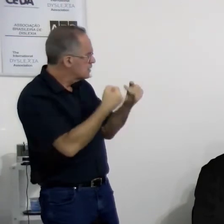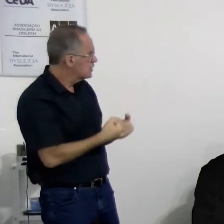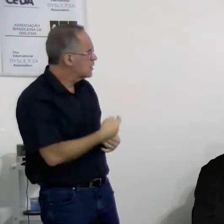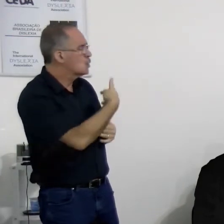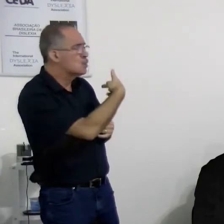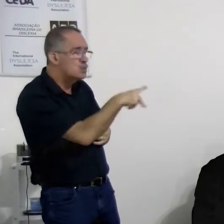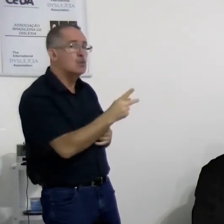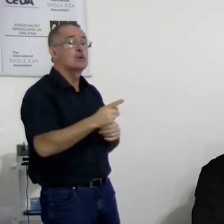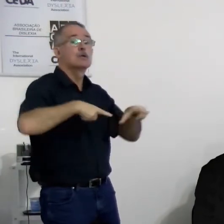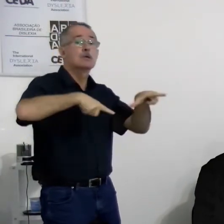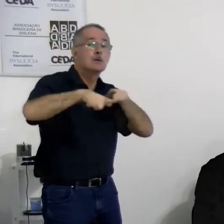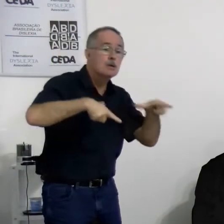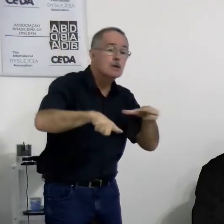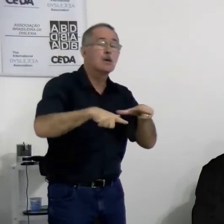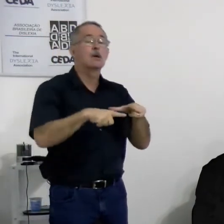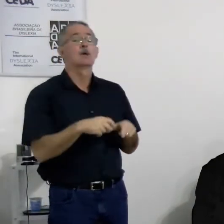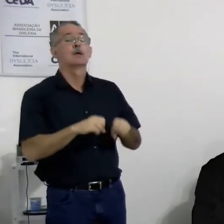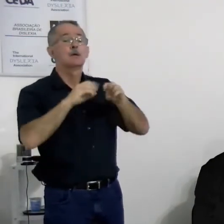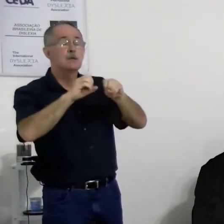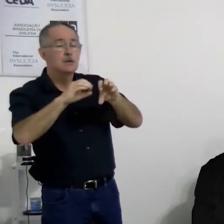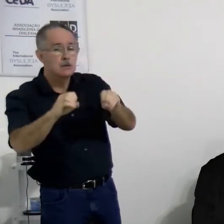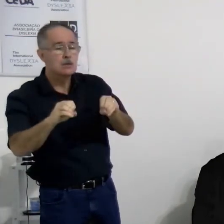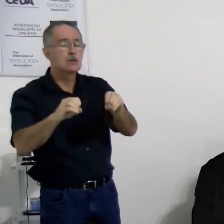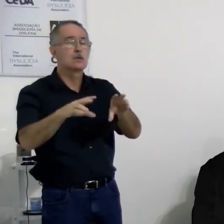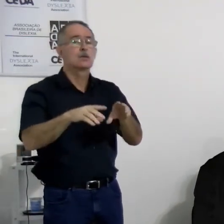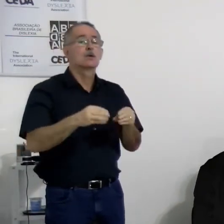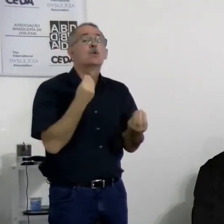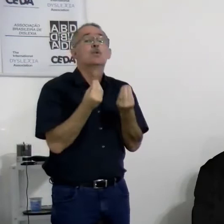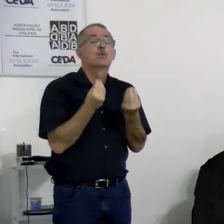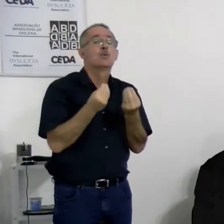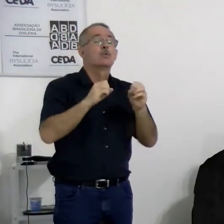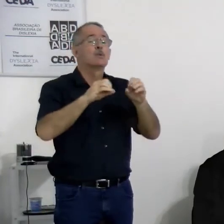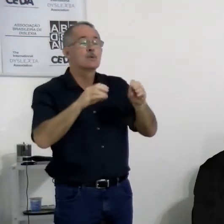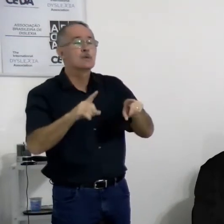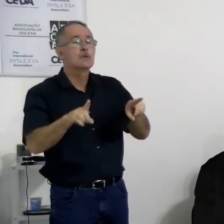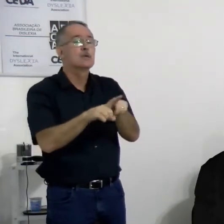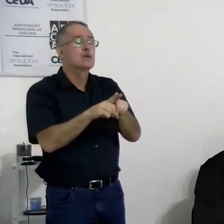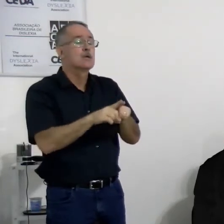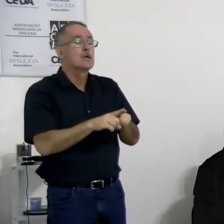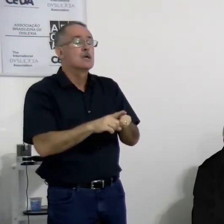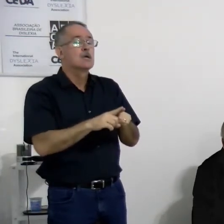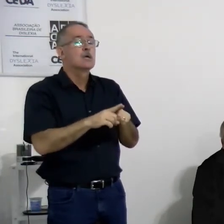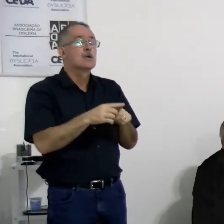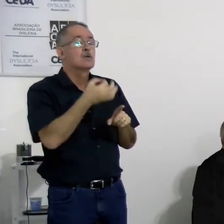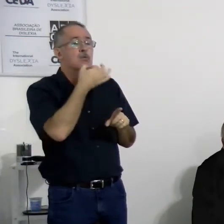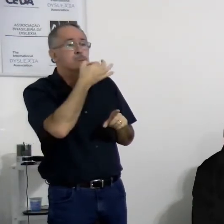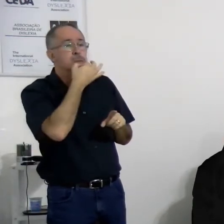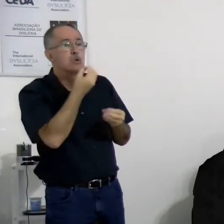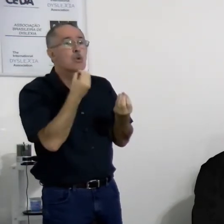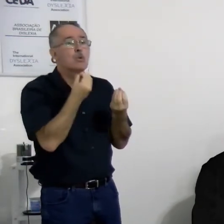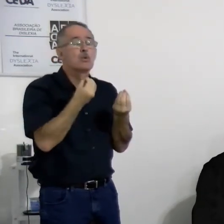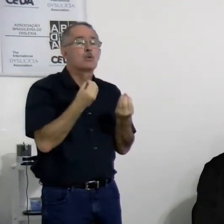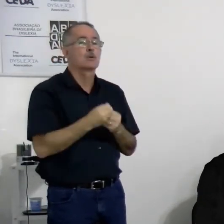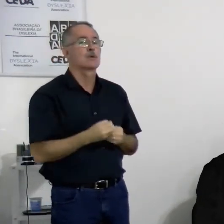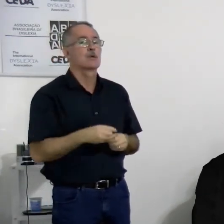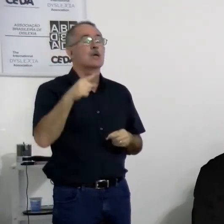your work, your research, the classes you teach, the subject matter you deal with in the state of the